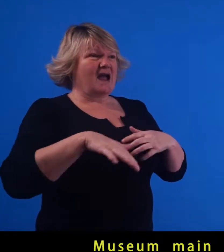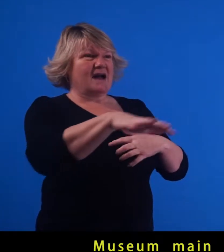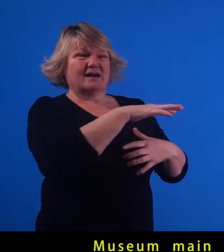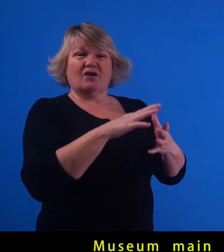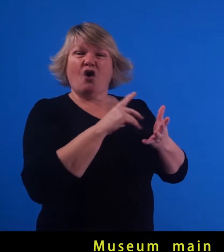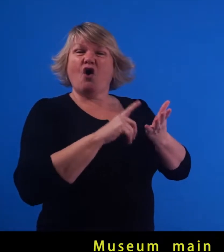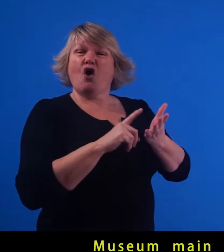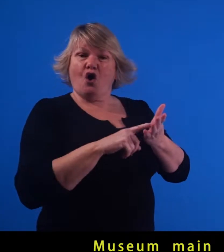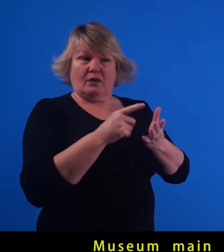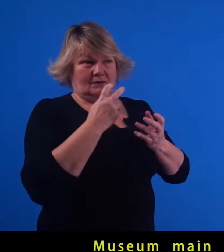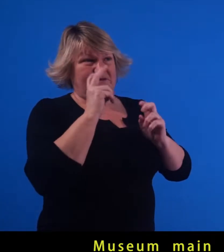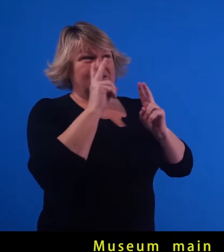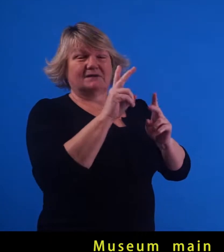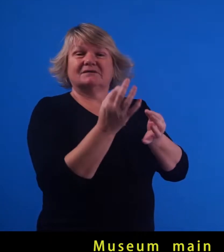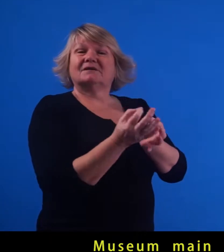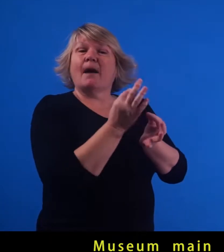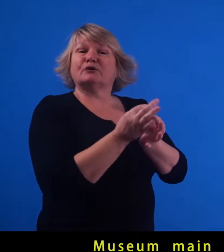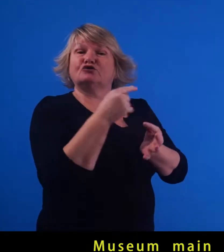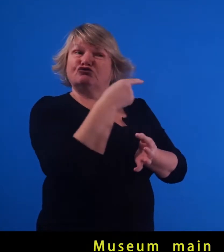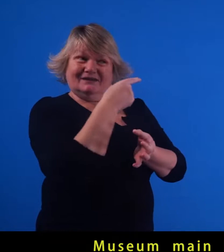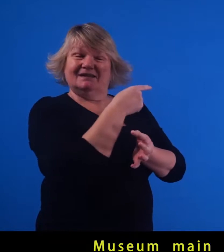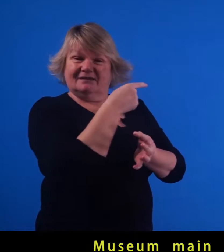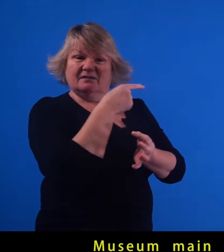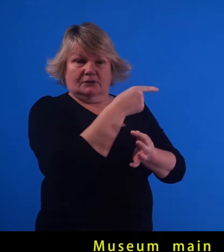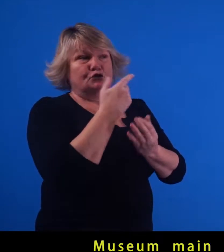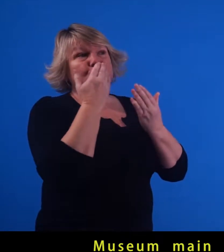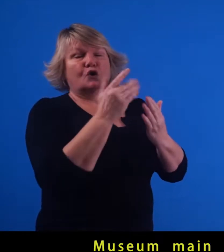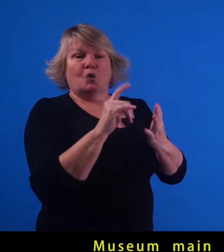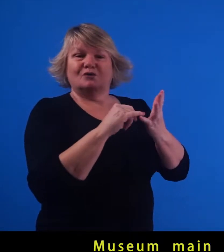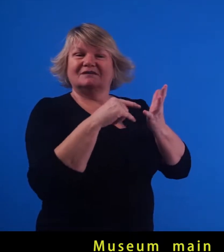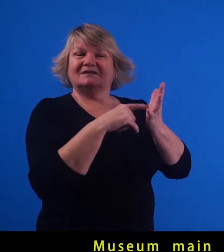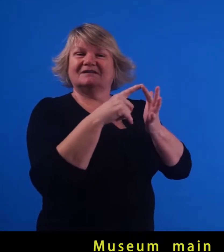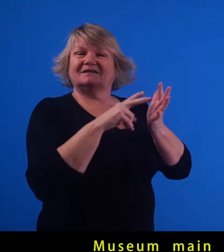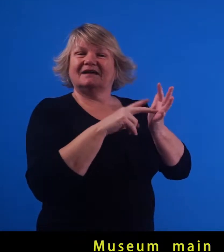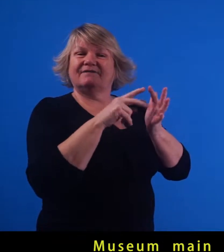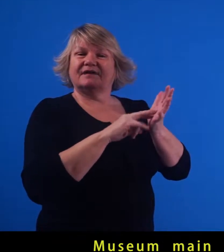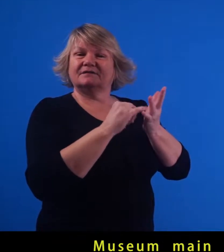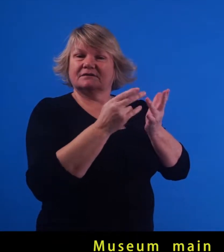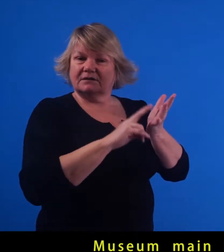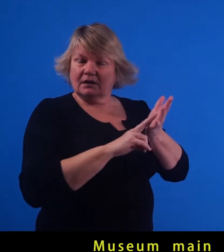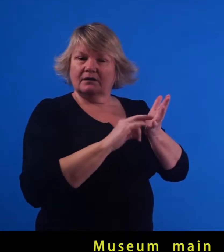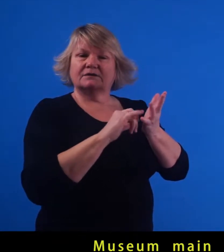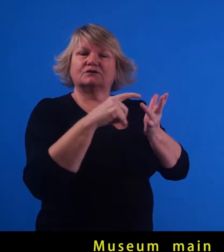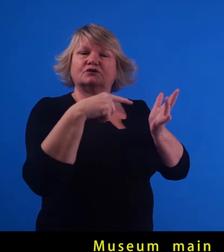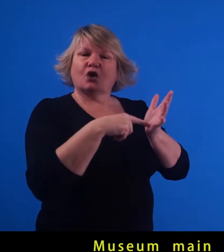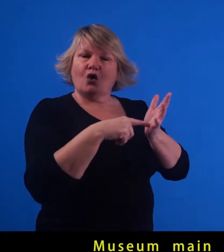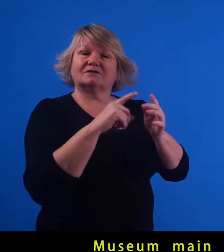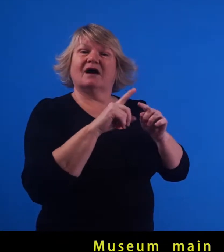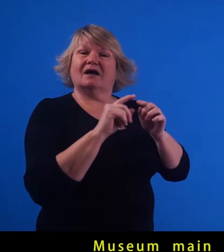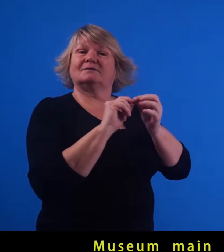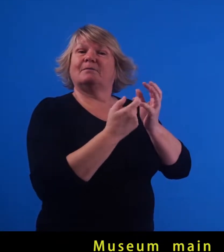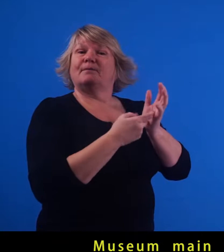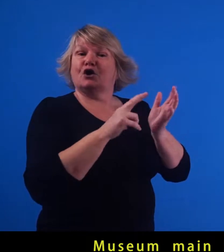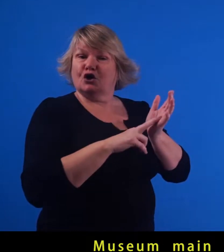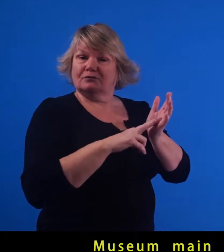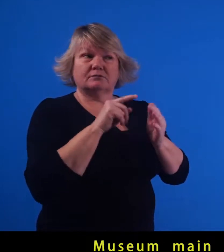Museum Main Hall, showing tapestry depicting Stevenson, Scott and Burns.